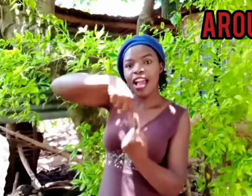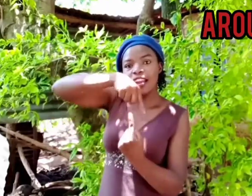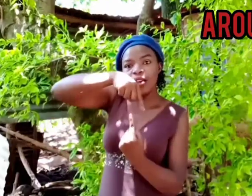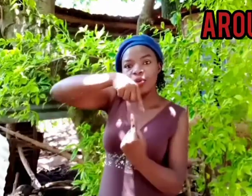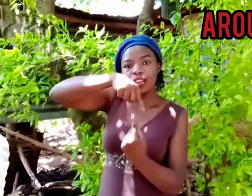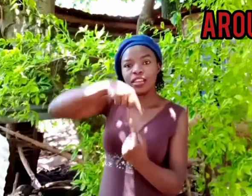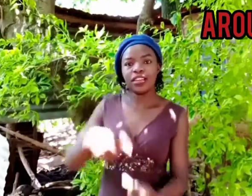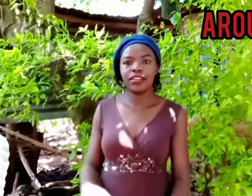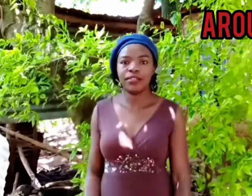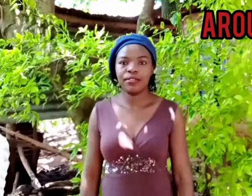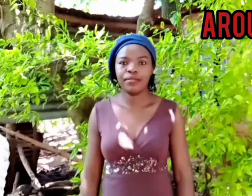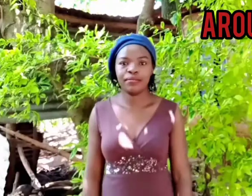Around.